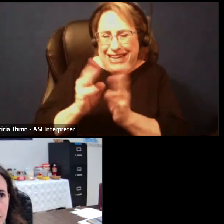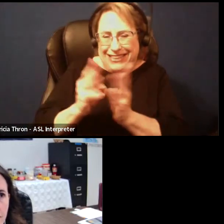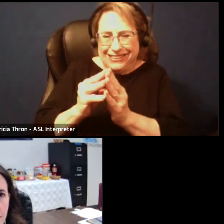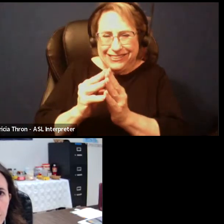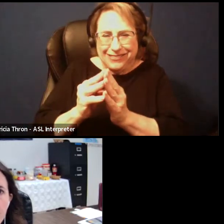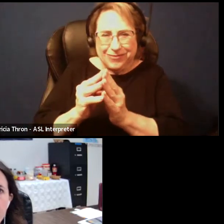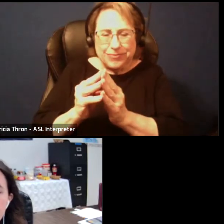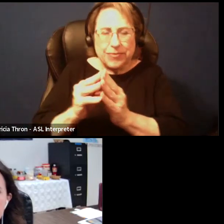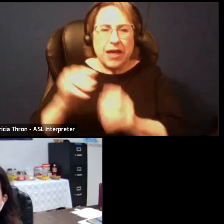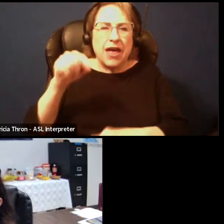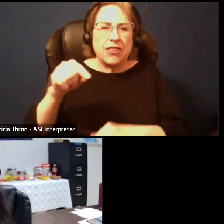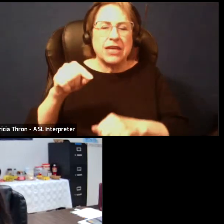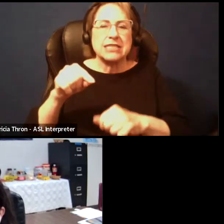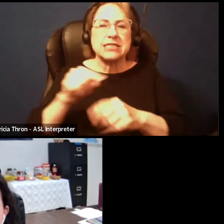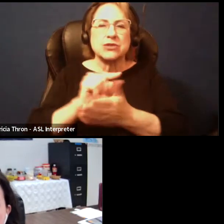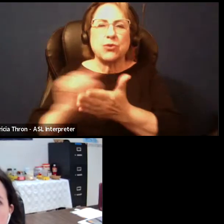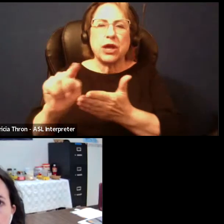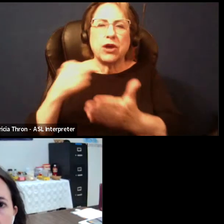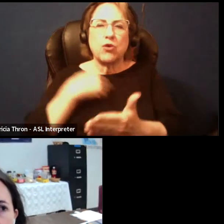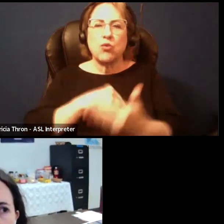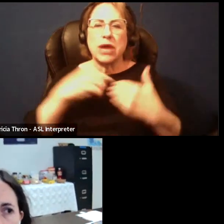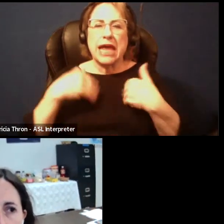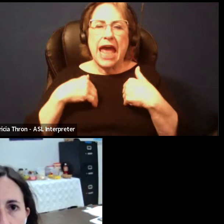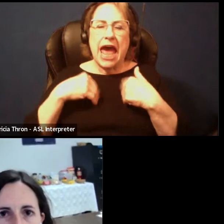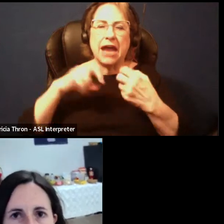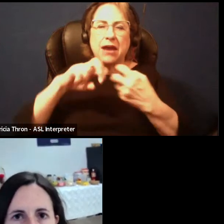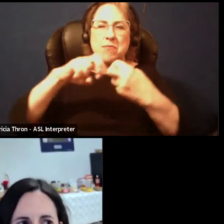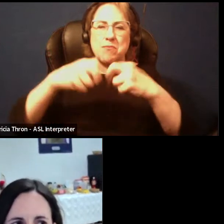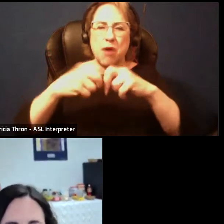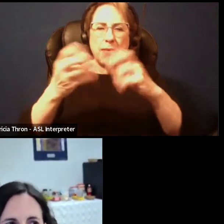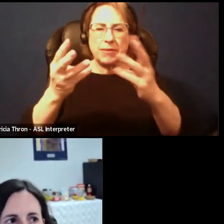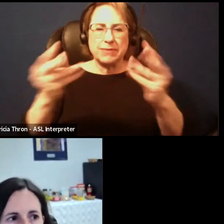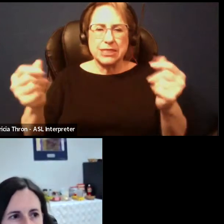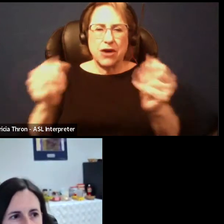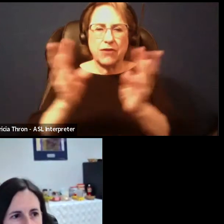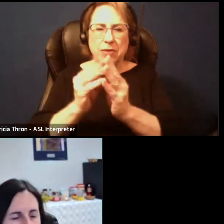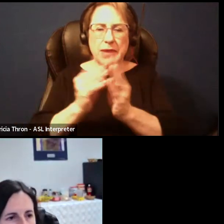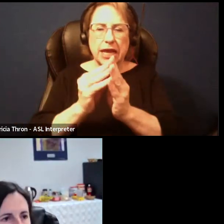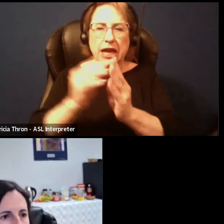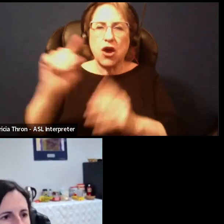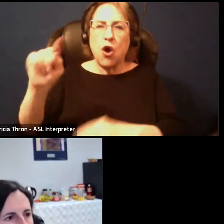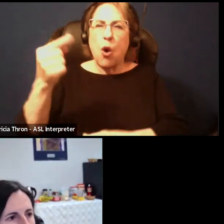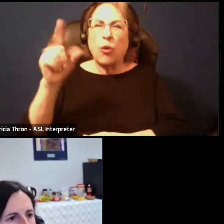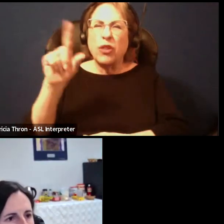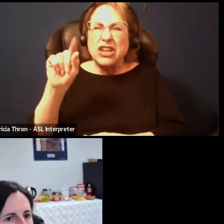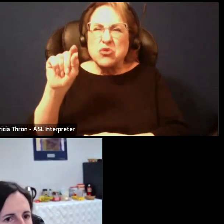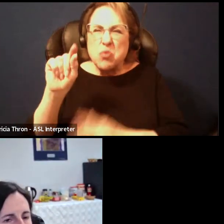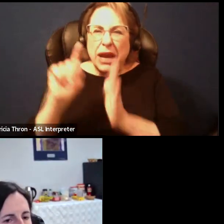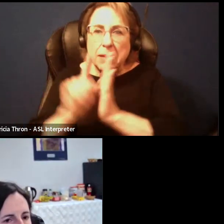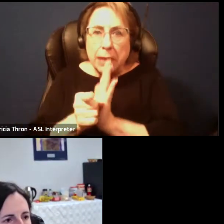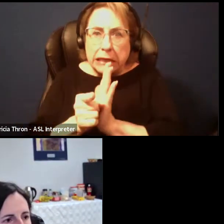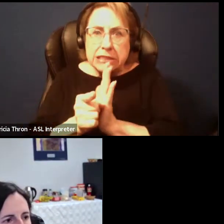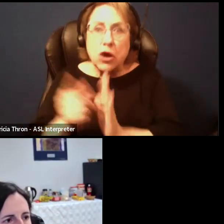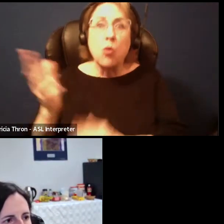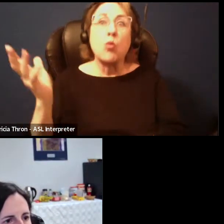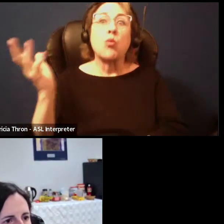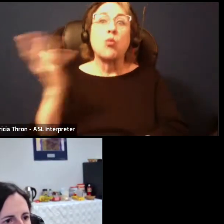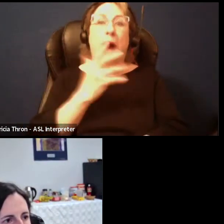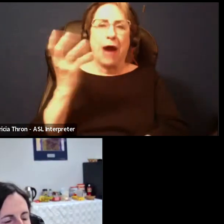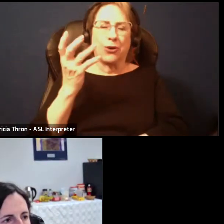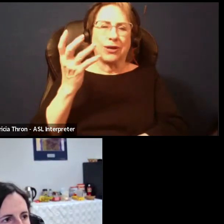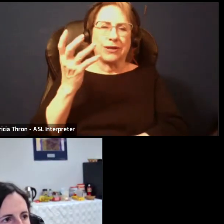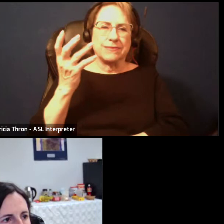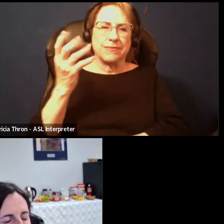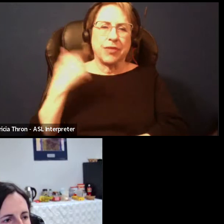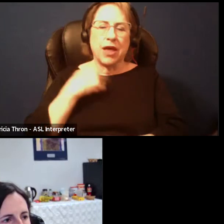believe we had a problem solving meeting today that was 20 minutes? That was amazing. We had a meeting